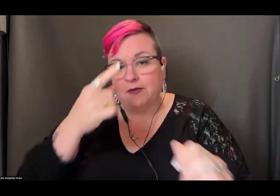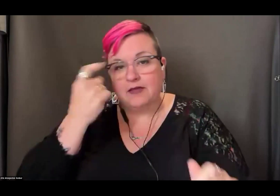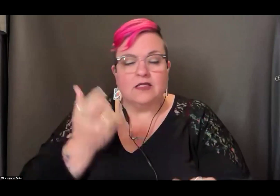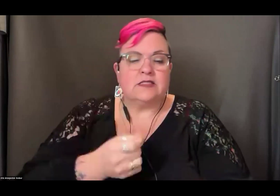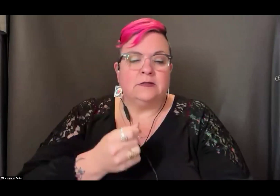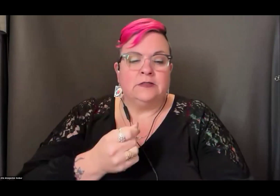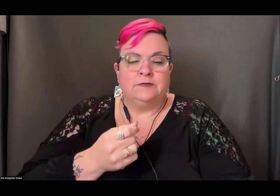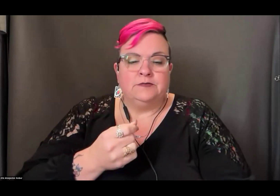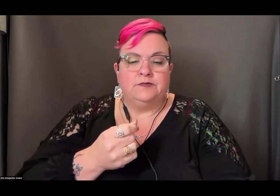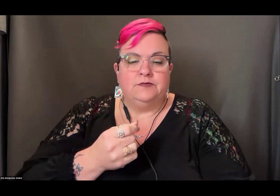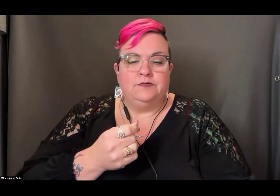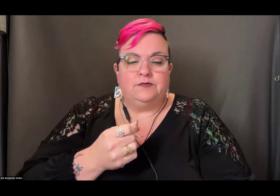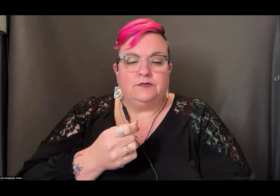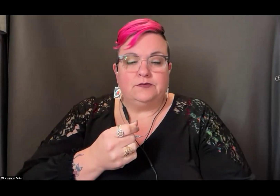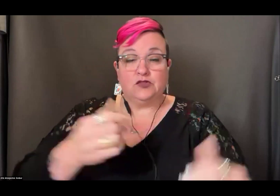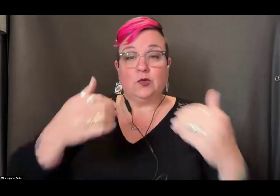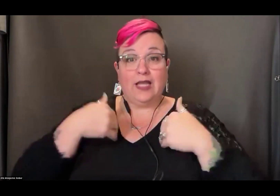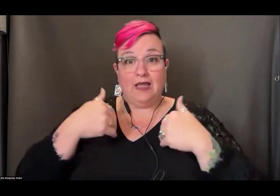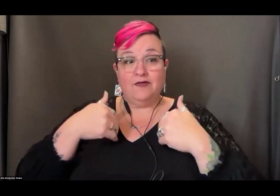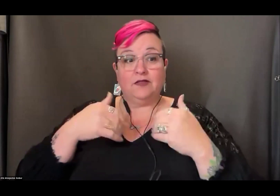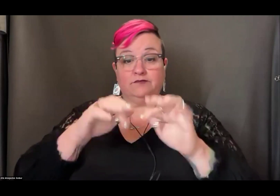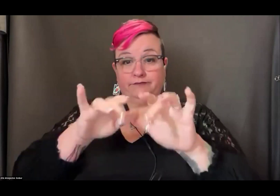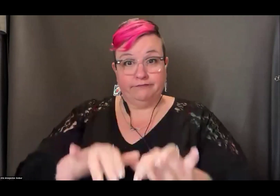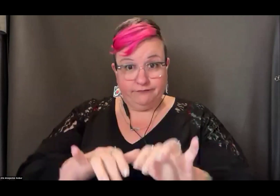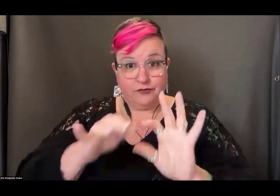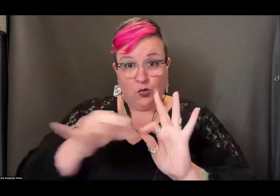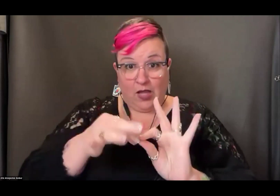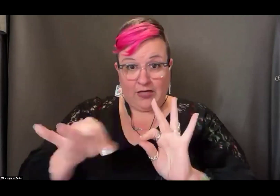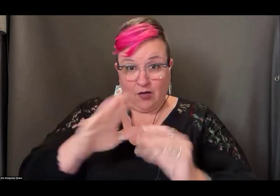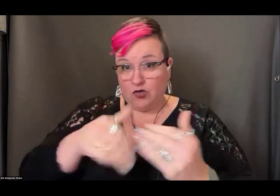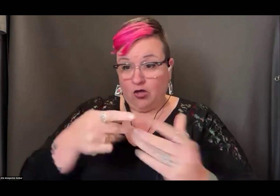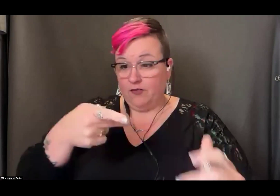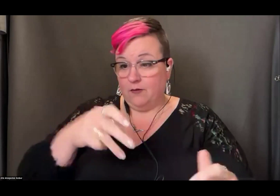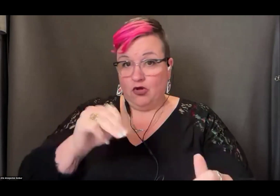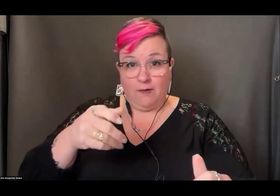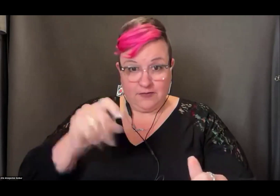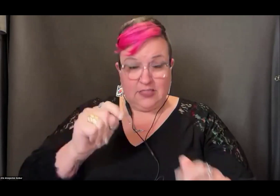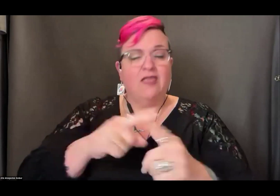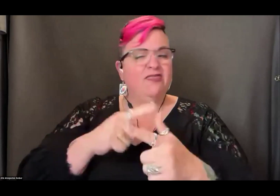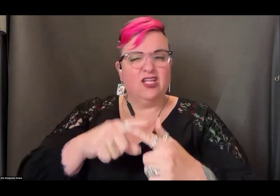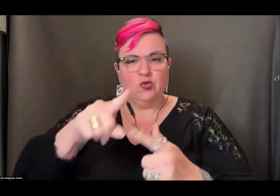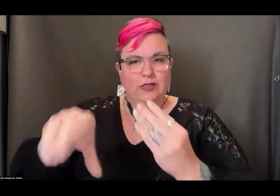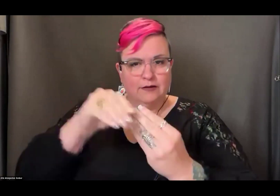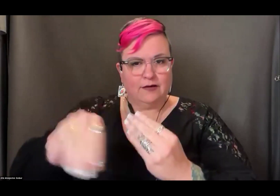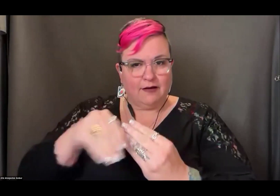um, having it write out the prompt, then you can fill in any